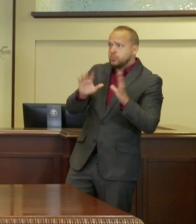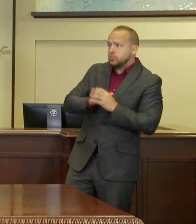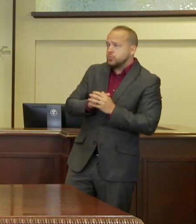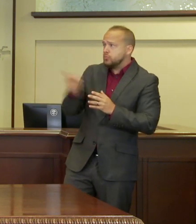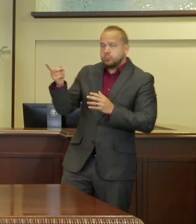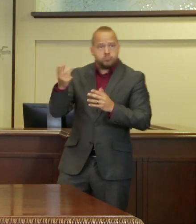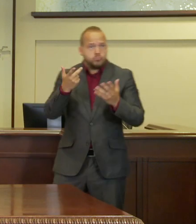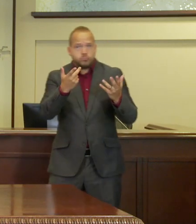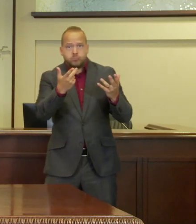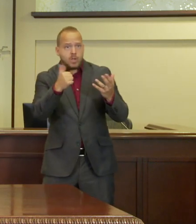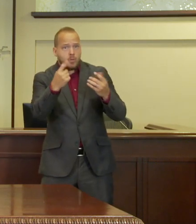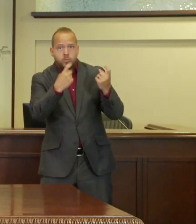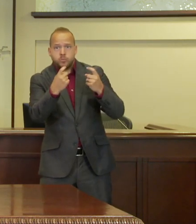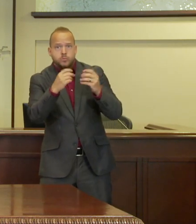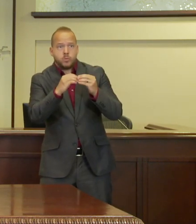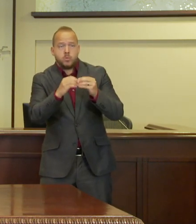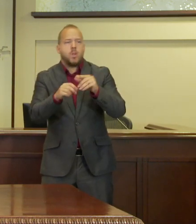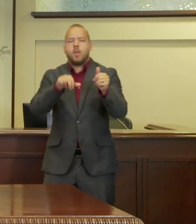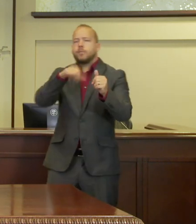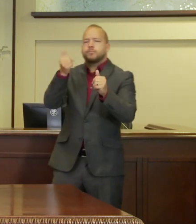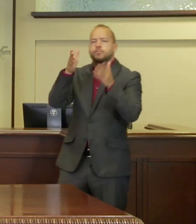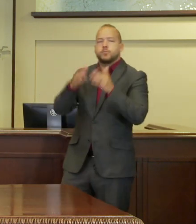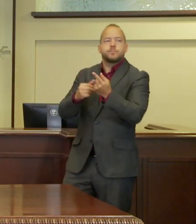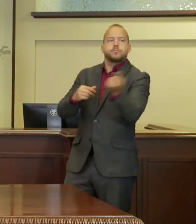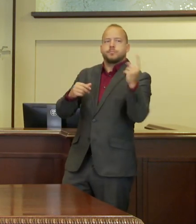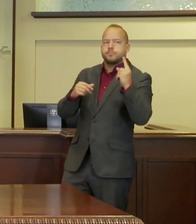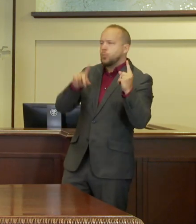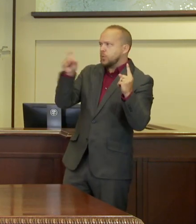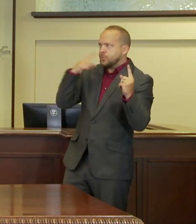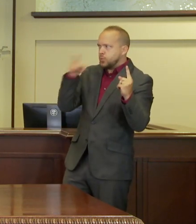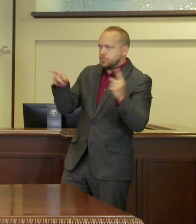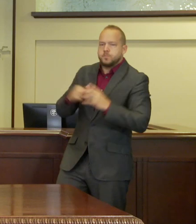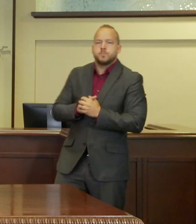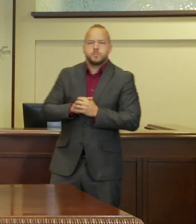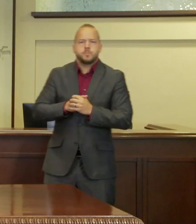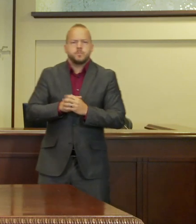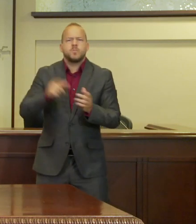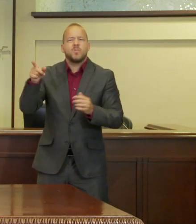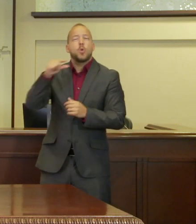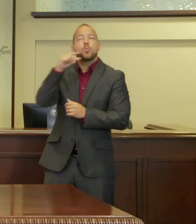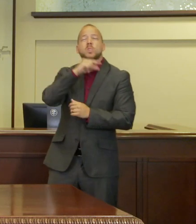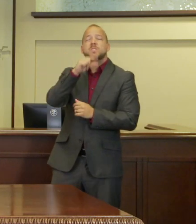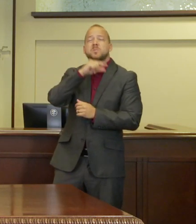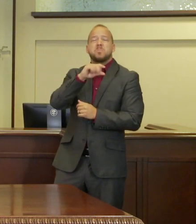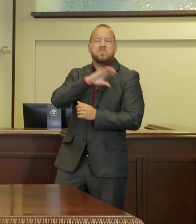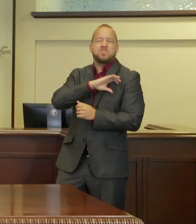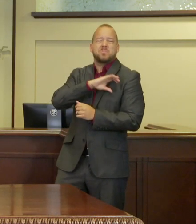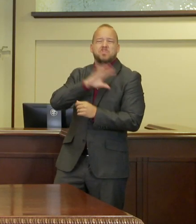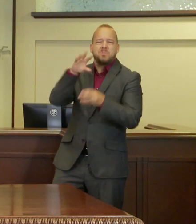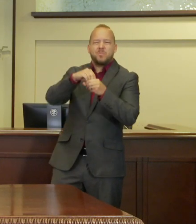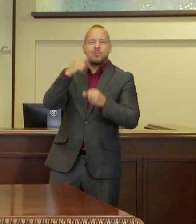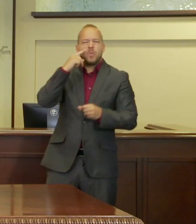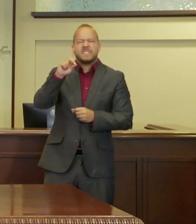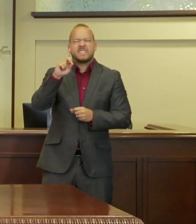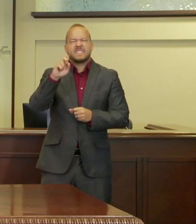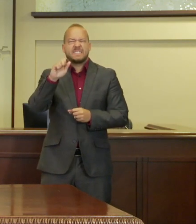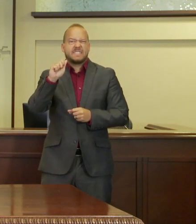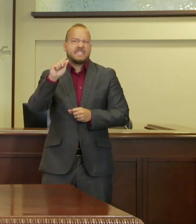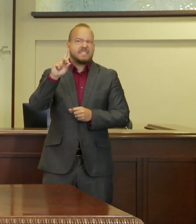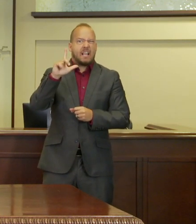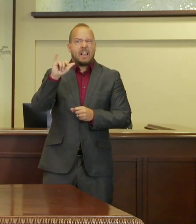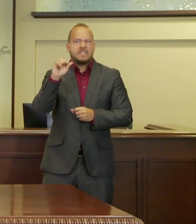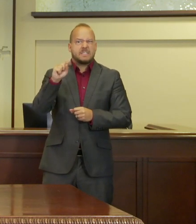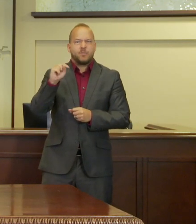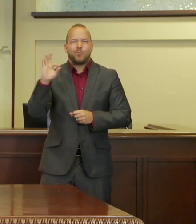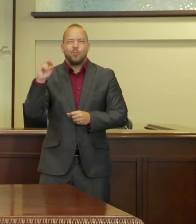Sorry, just a quick thing. I know it was the Gresham Police Department involved in the deadly use of force on Tuesday, but I understand it